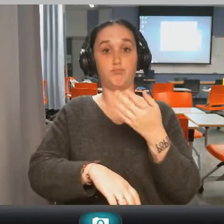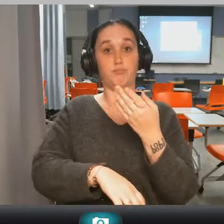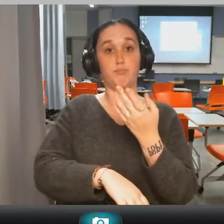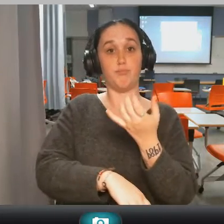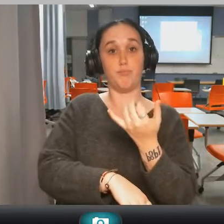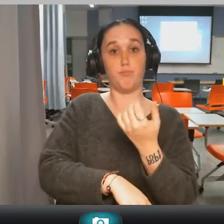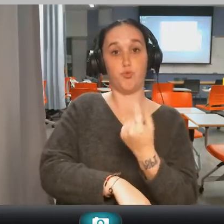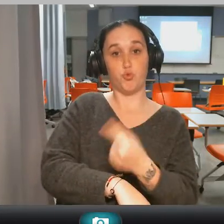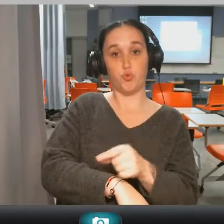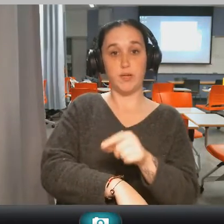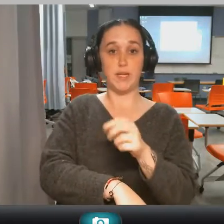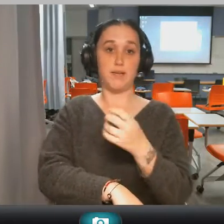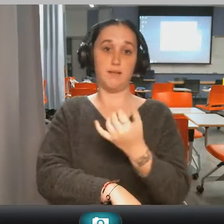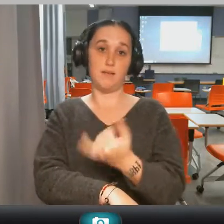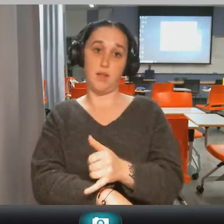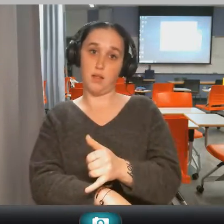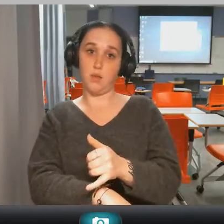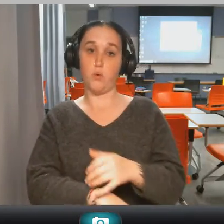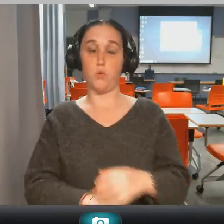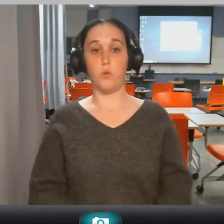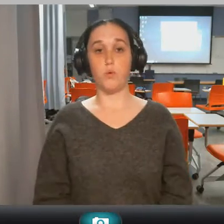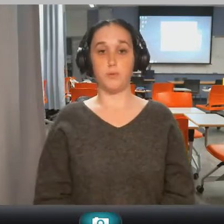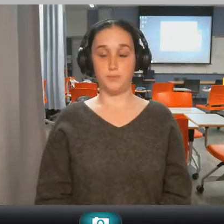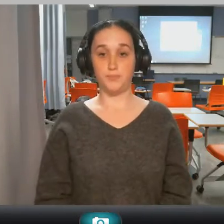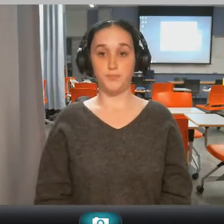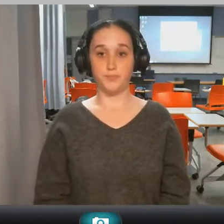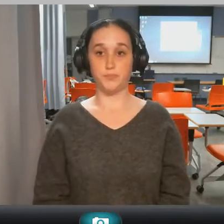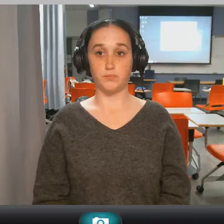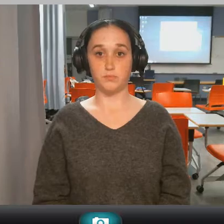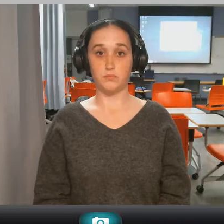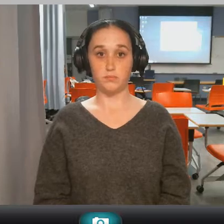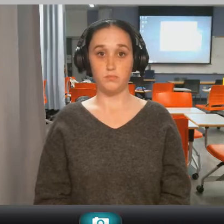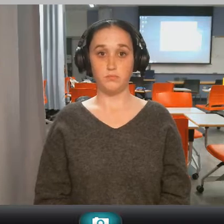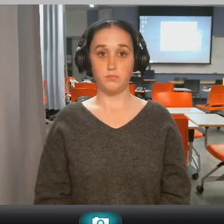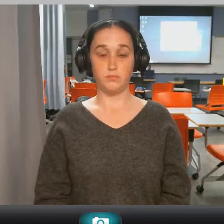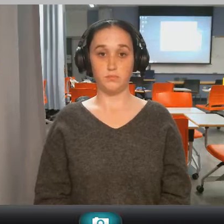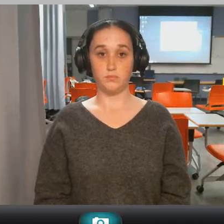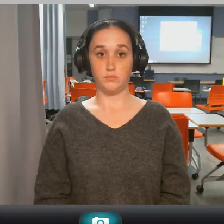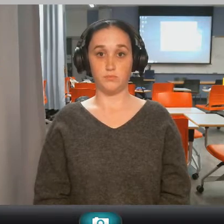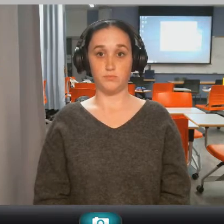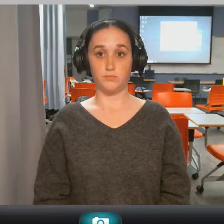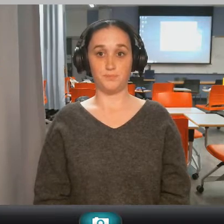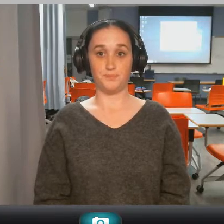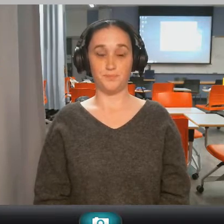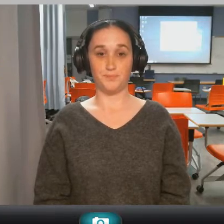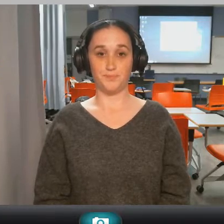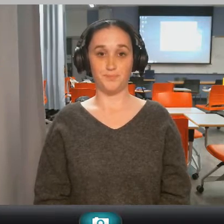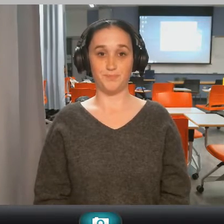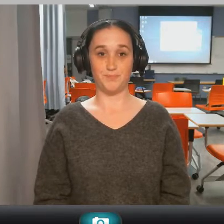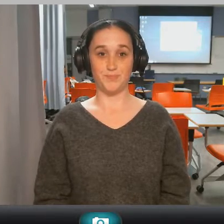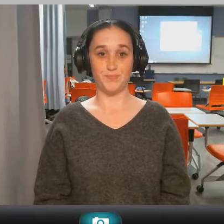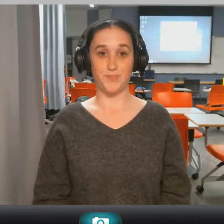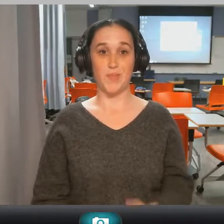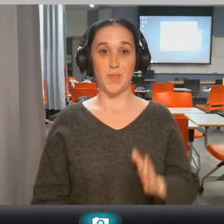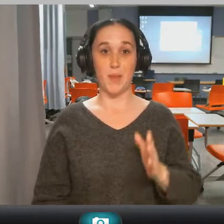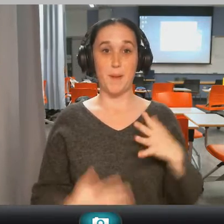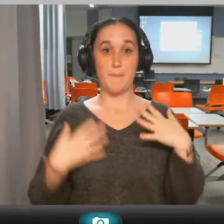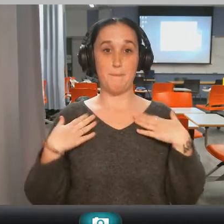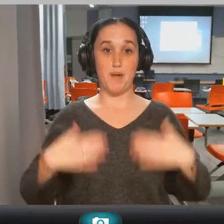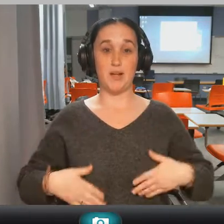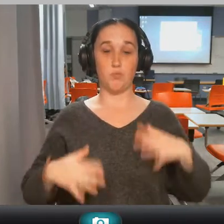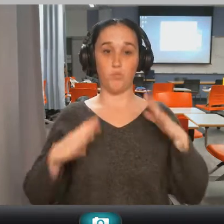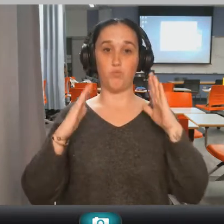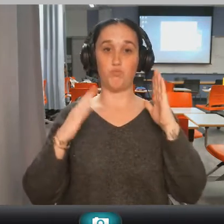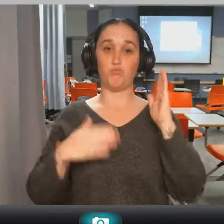new bruise would be a very bluish and purple. And as the body reabsorbs, the